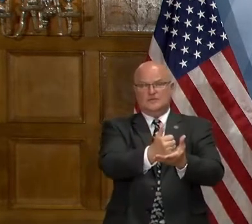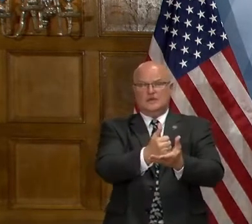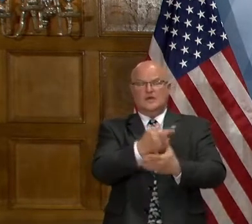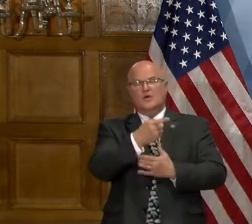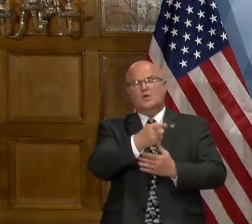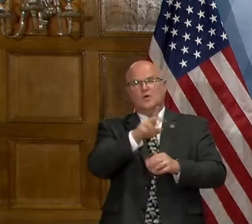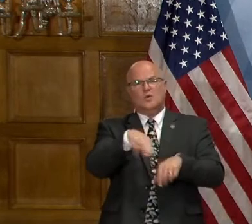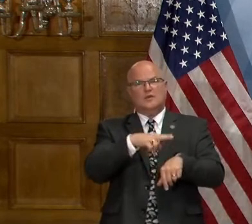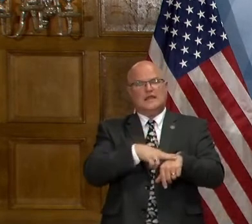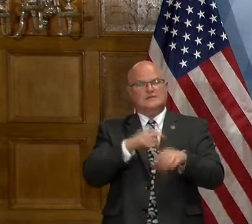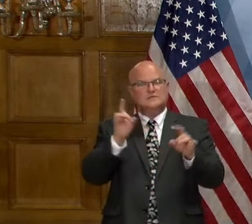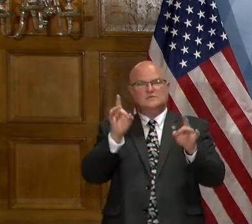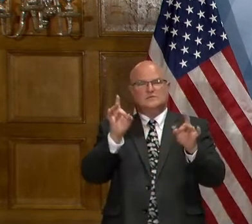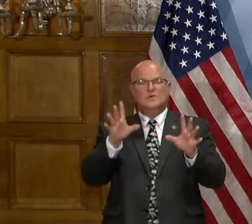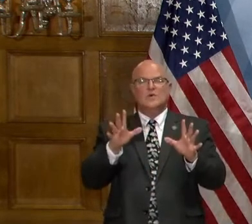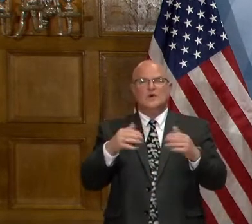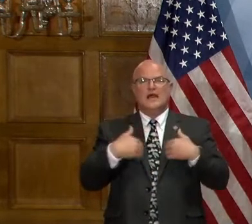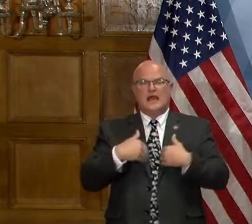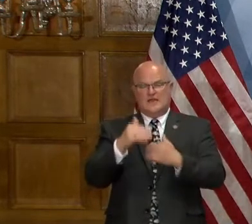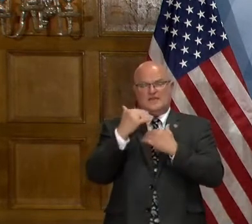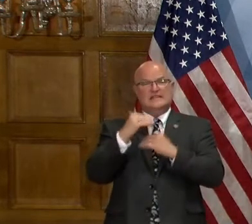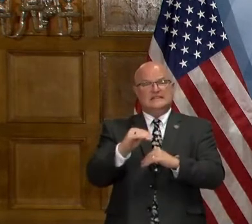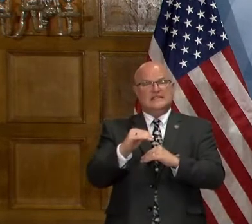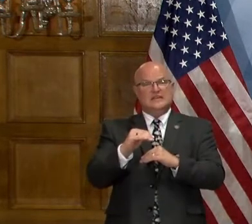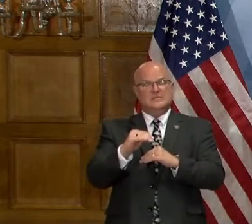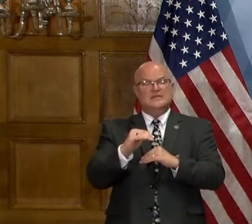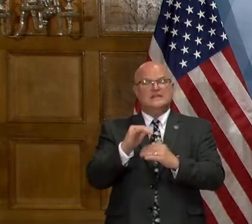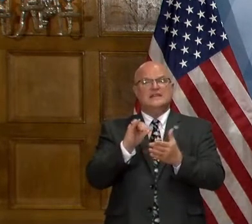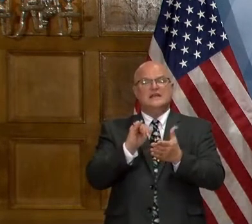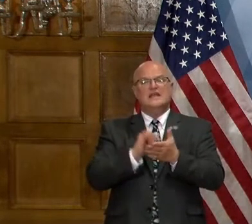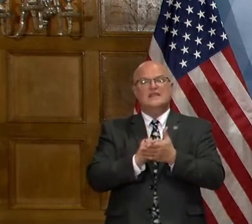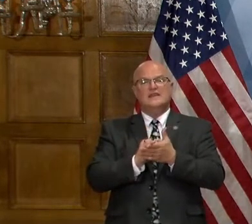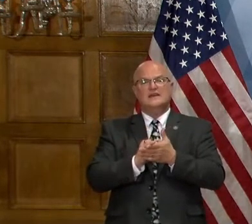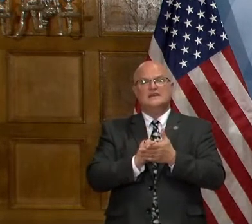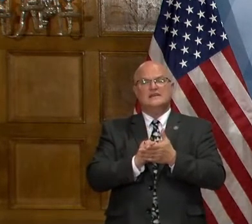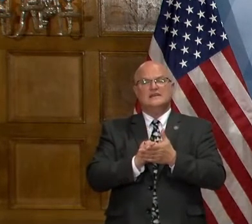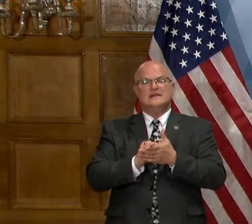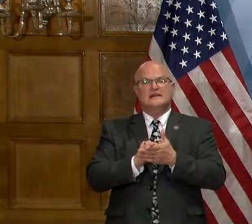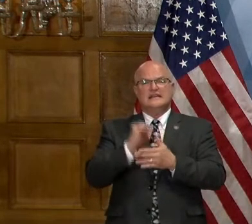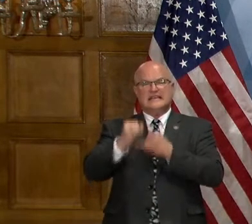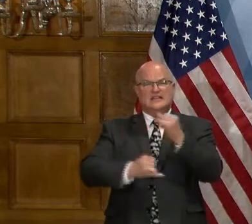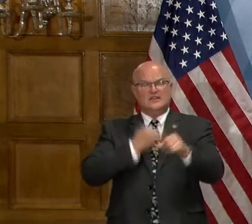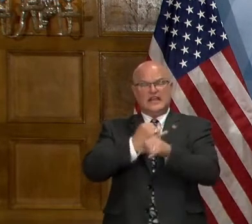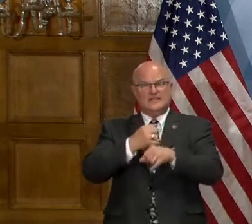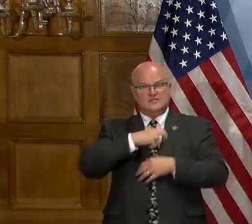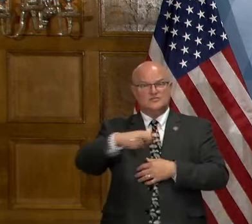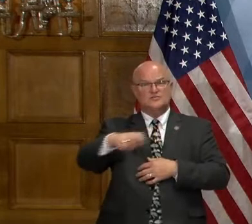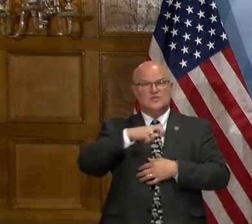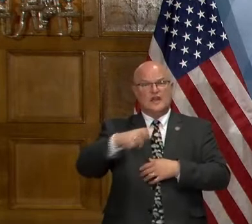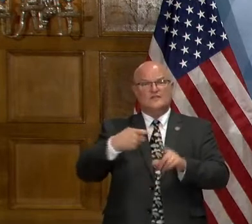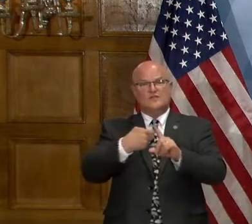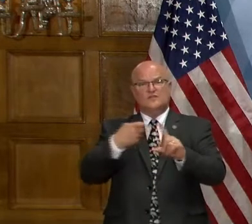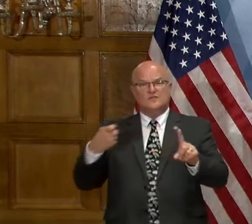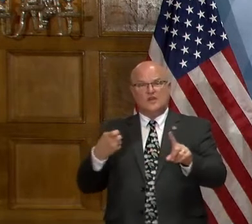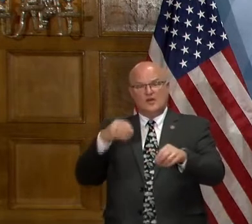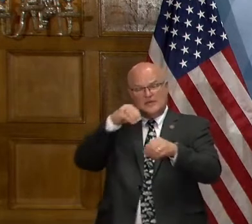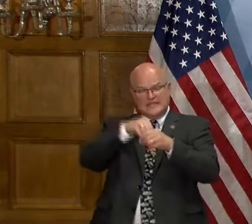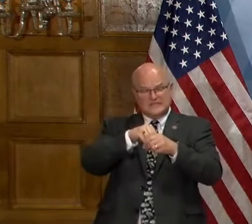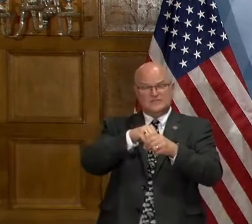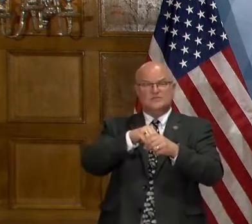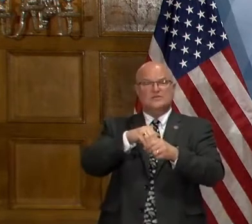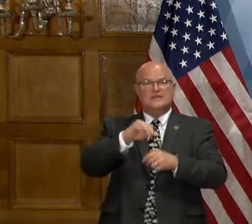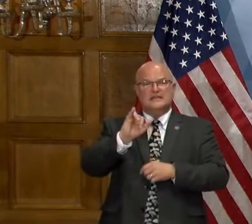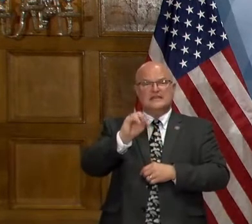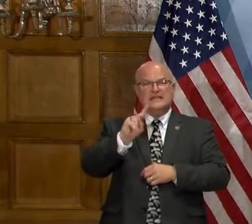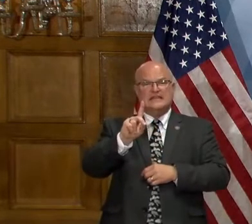and nationally they have limited the international travel to and from India and restricted